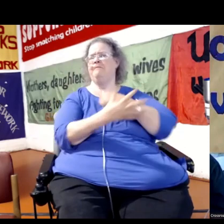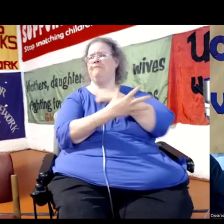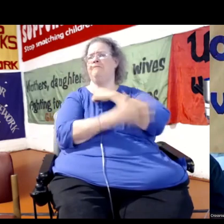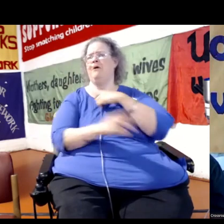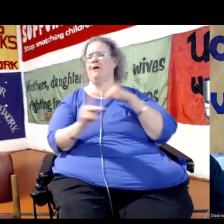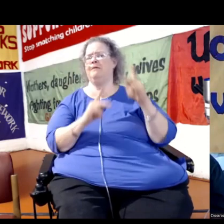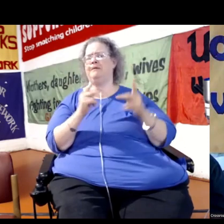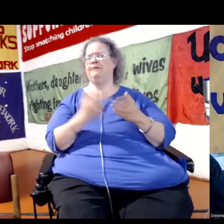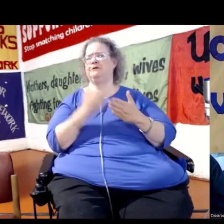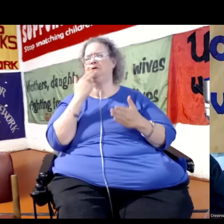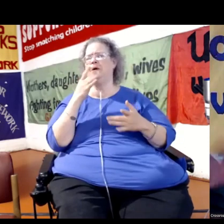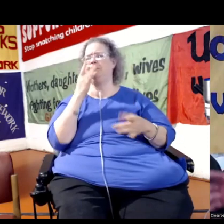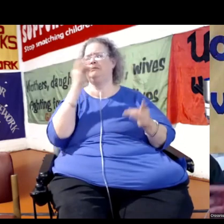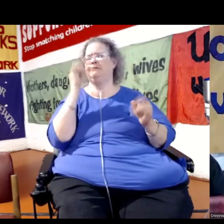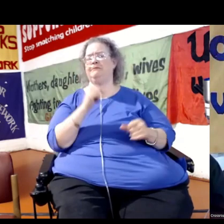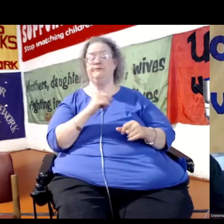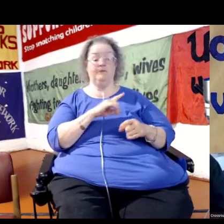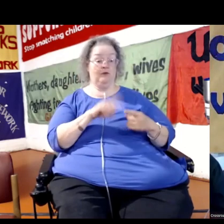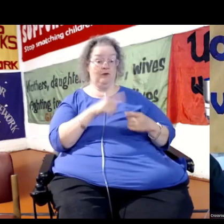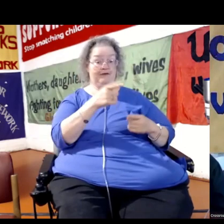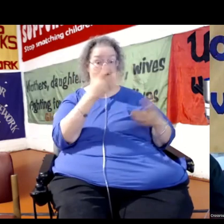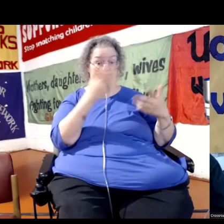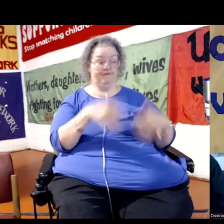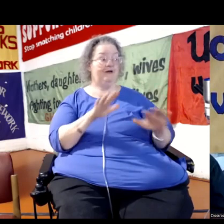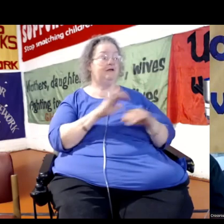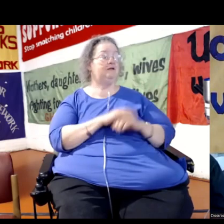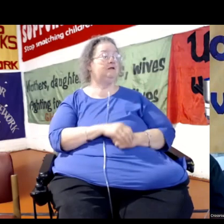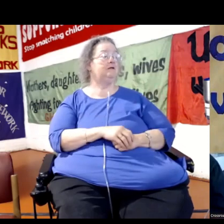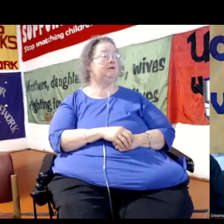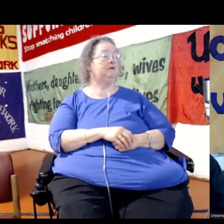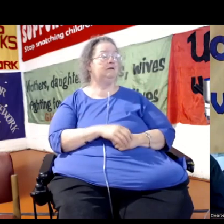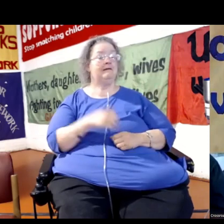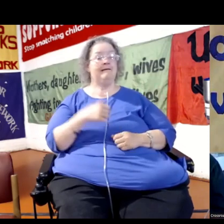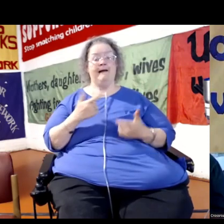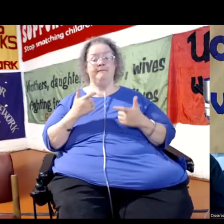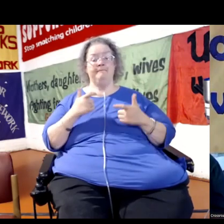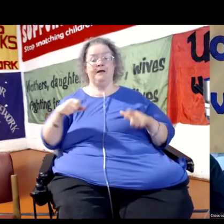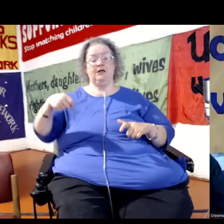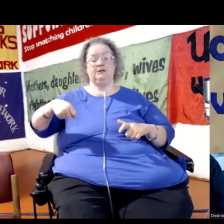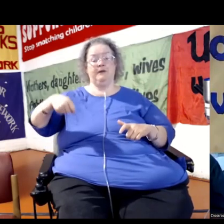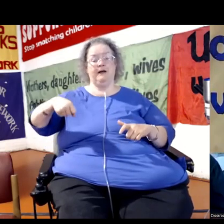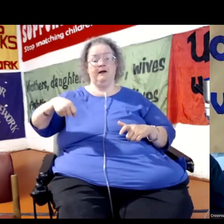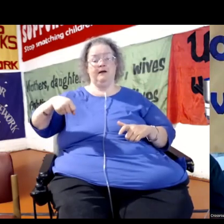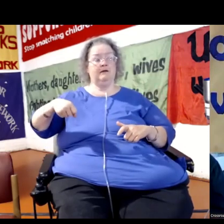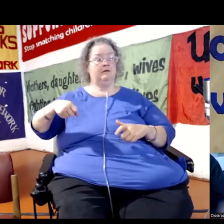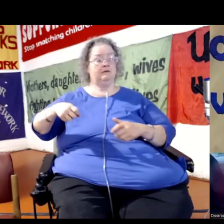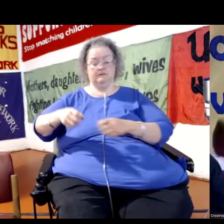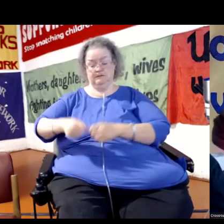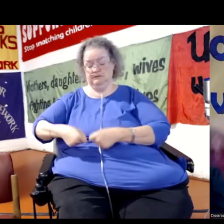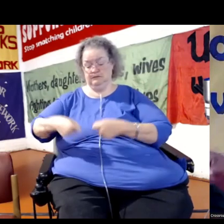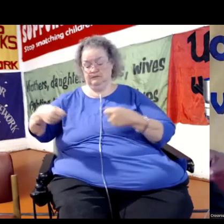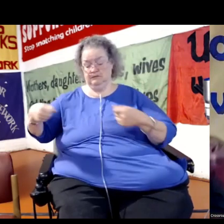was. When they finished, I had a big shopping bag. I opened up the